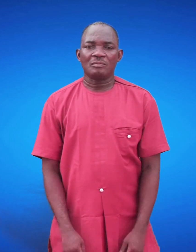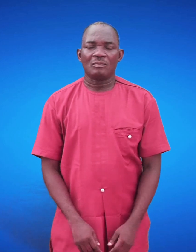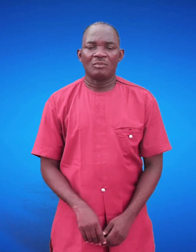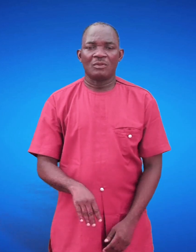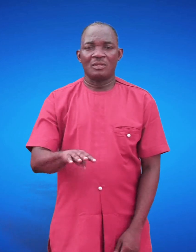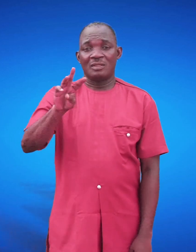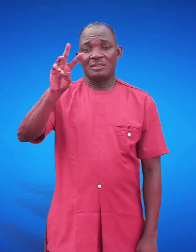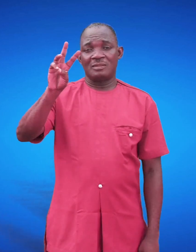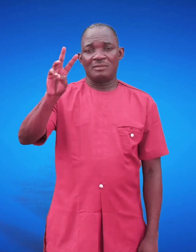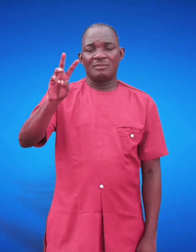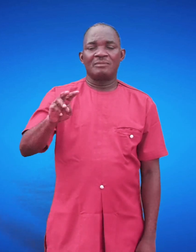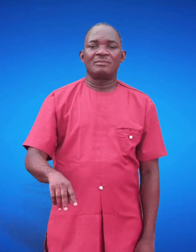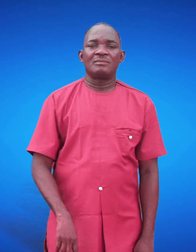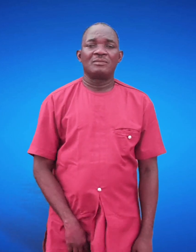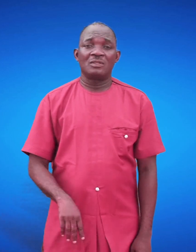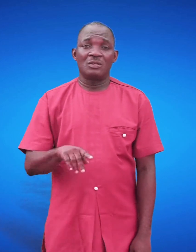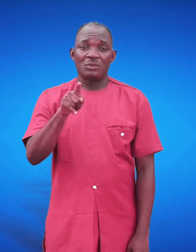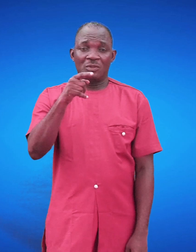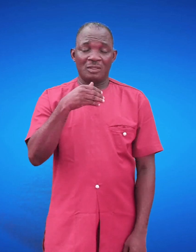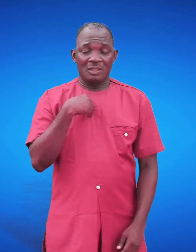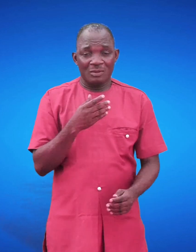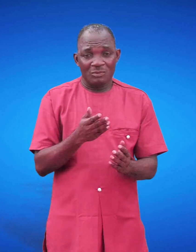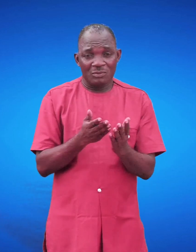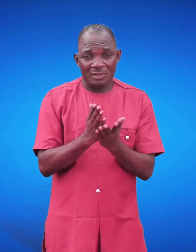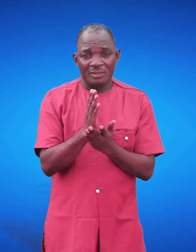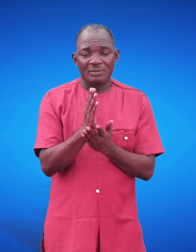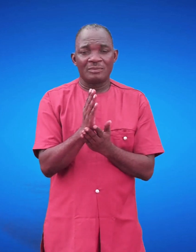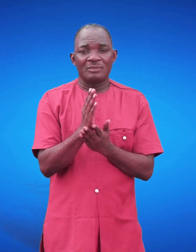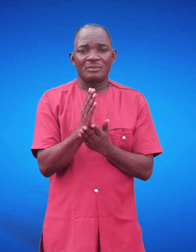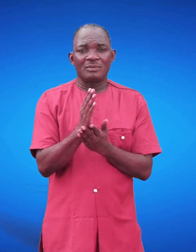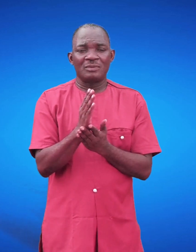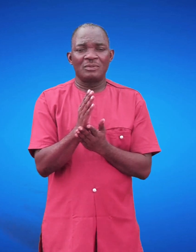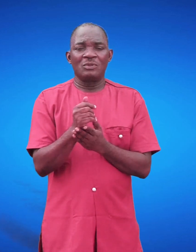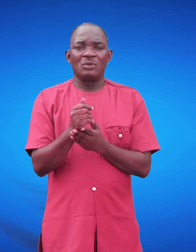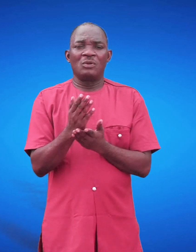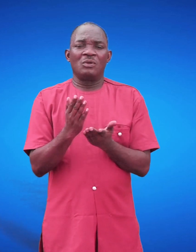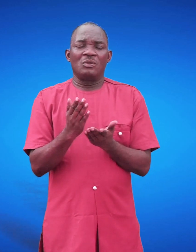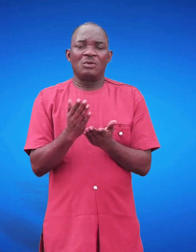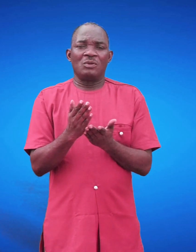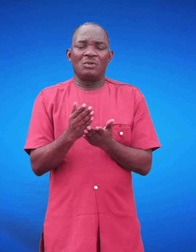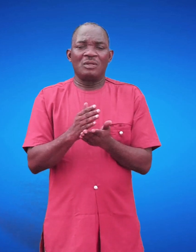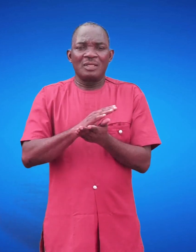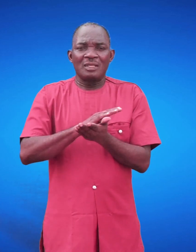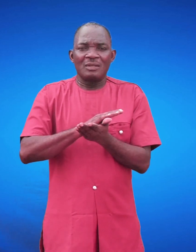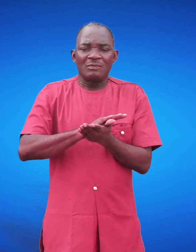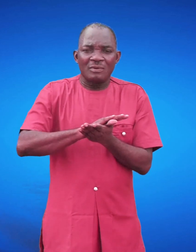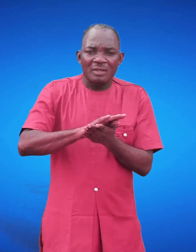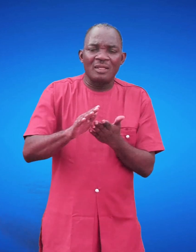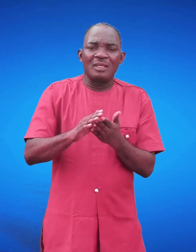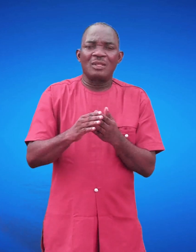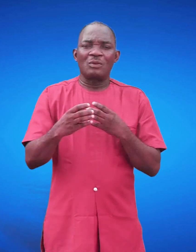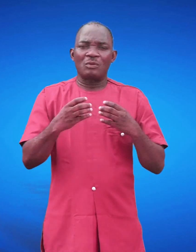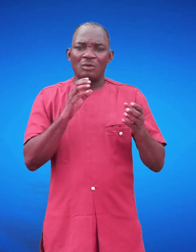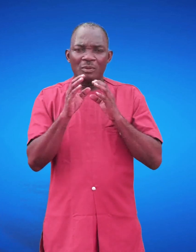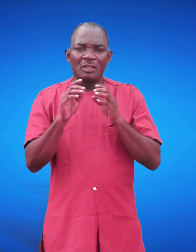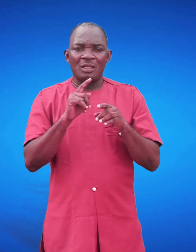6. You have the right to clear communication about your